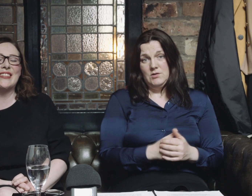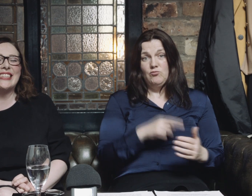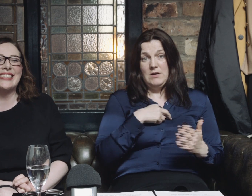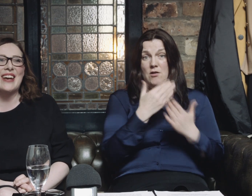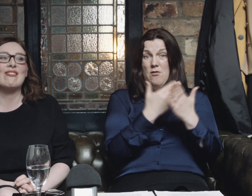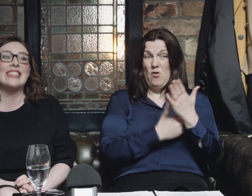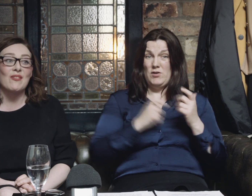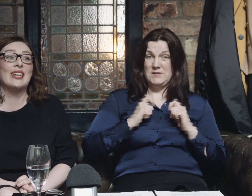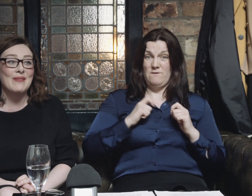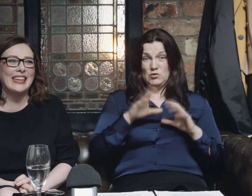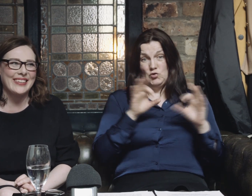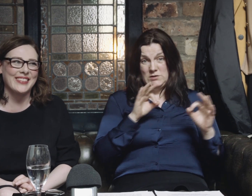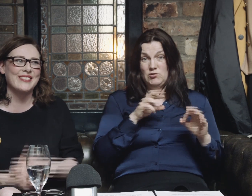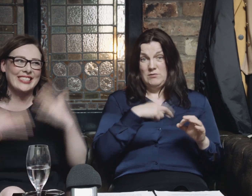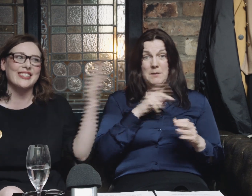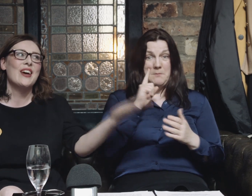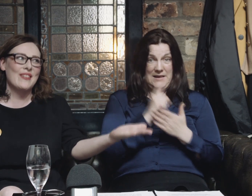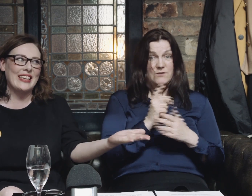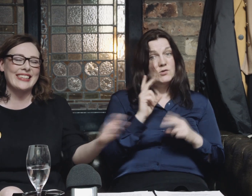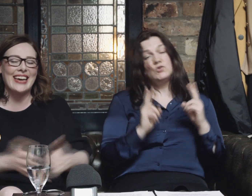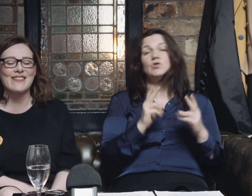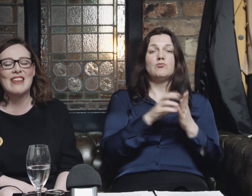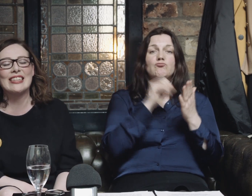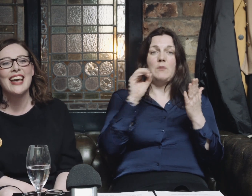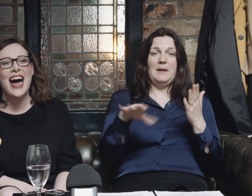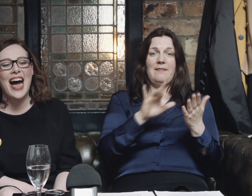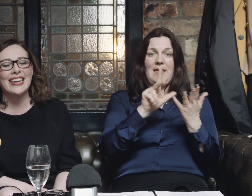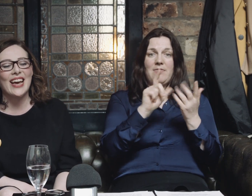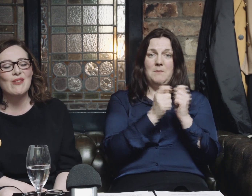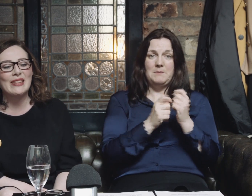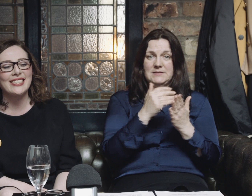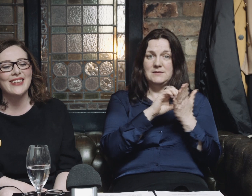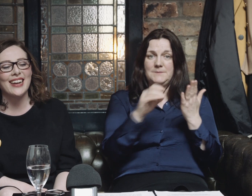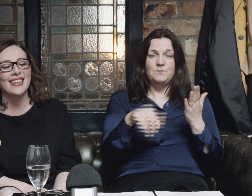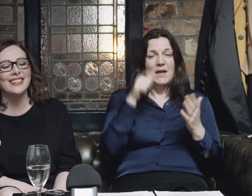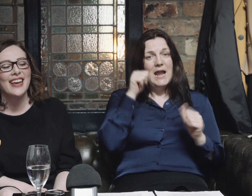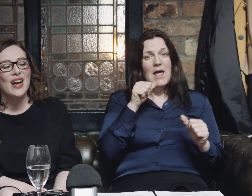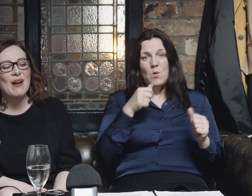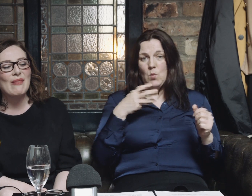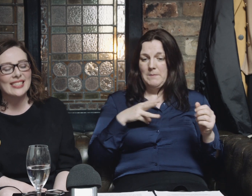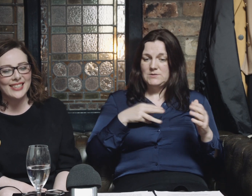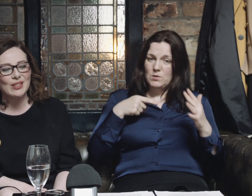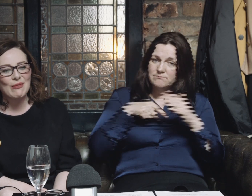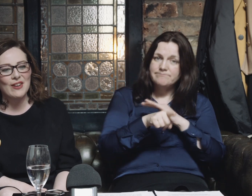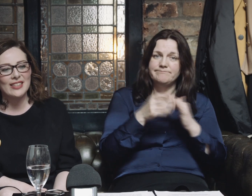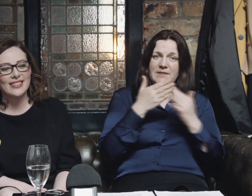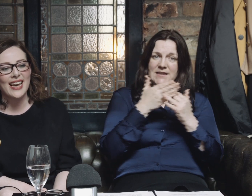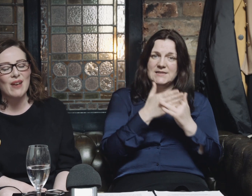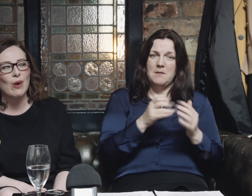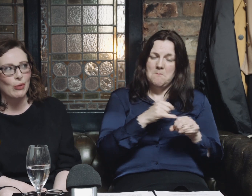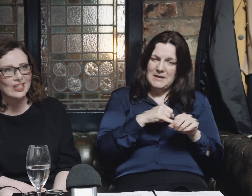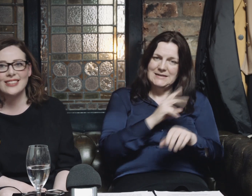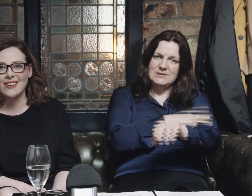Lawyers for Choice definitely believe that we should repeal the 8th Amendment and allow women to access medically